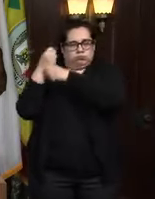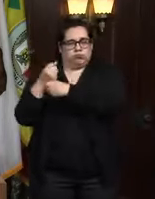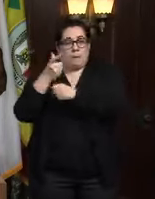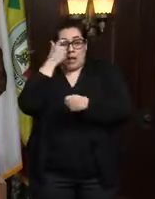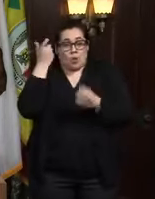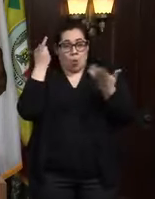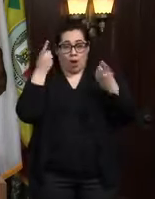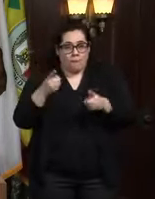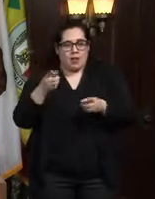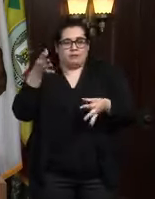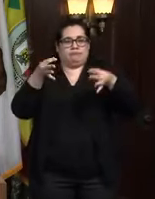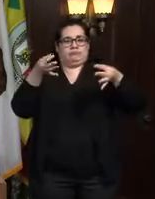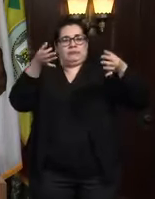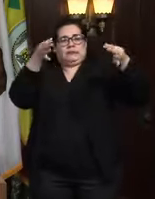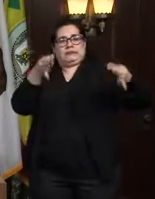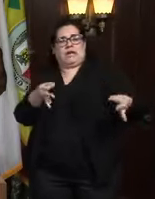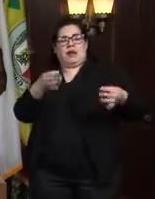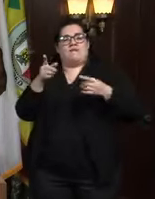Rodney King verdict.